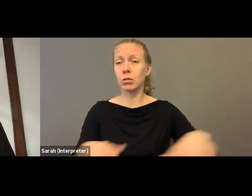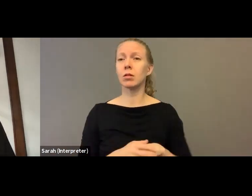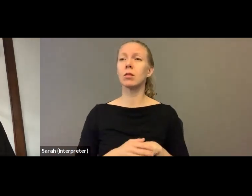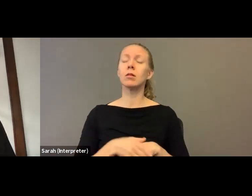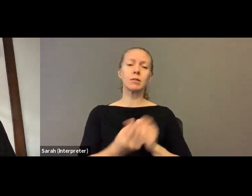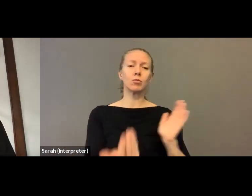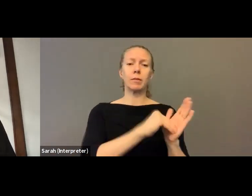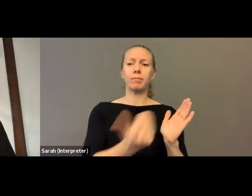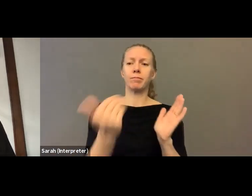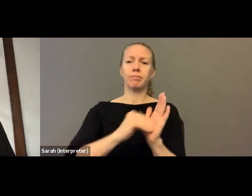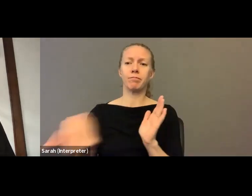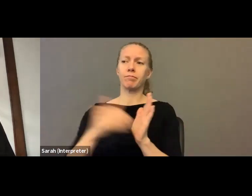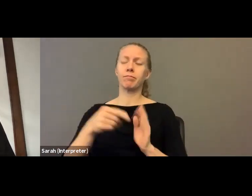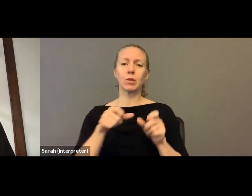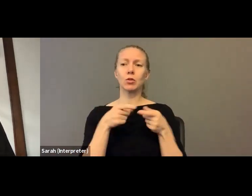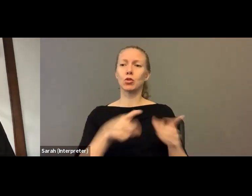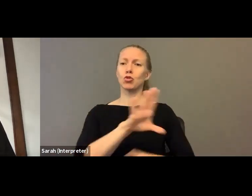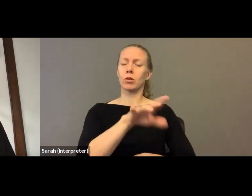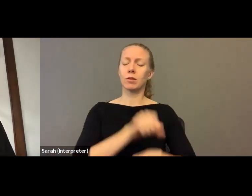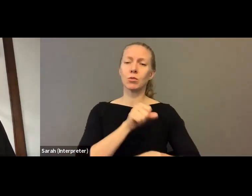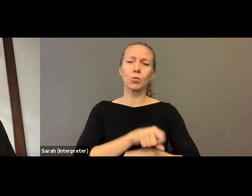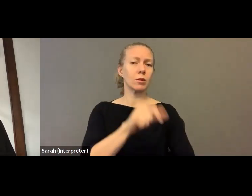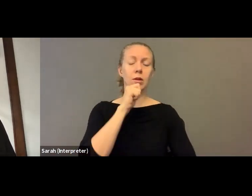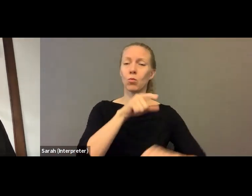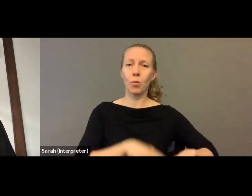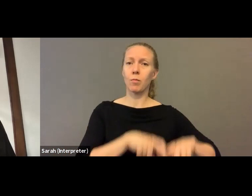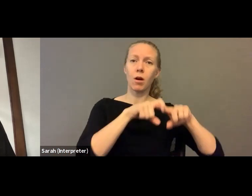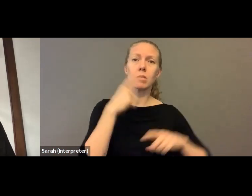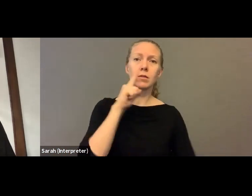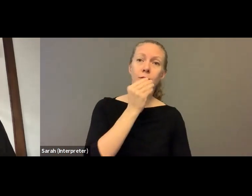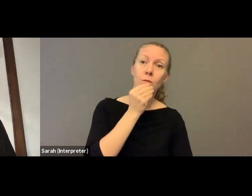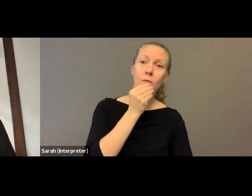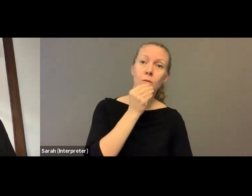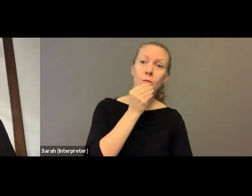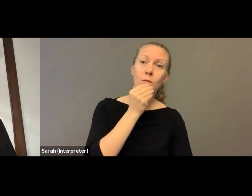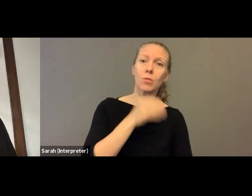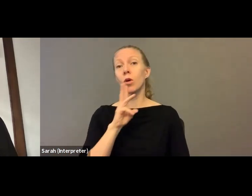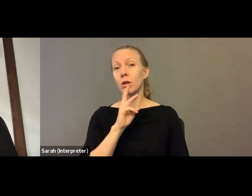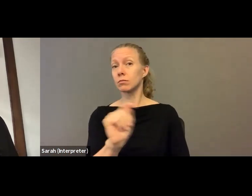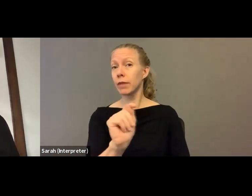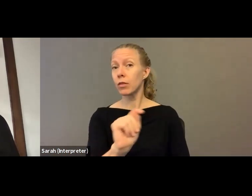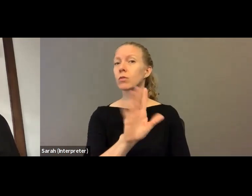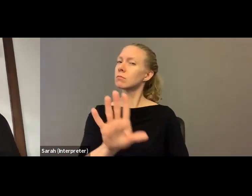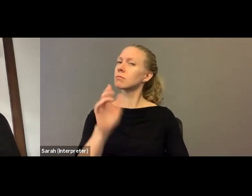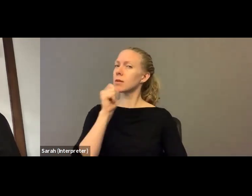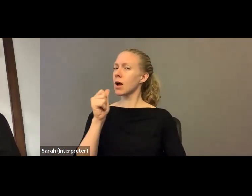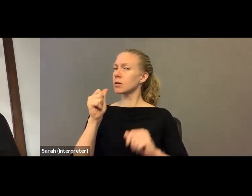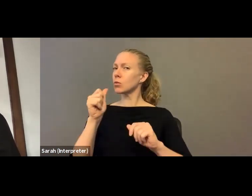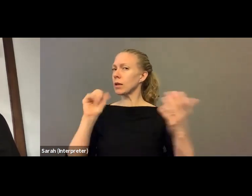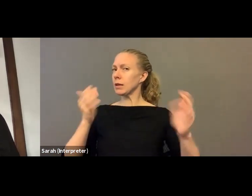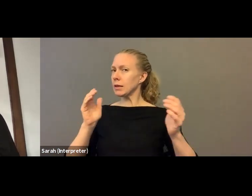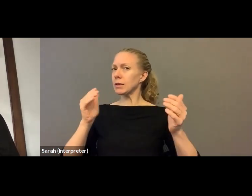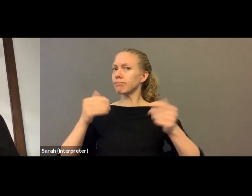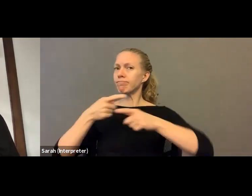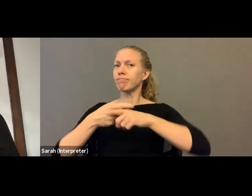food, water, or bathroom breaks. Not to be confused with coffin maker syndrome, blood washer